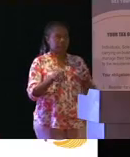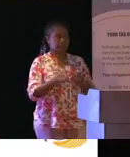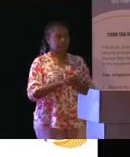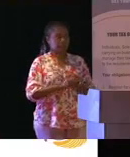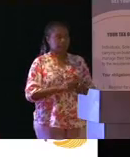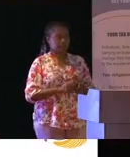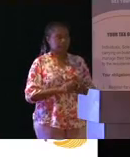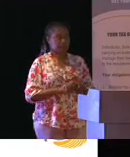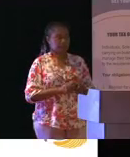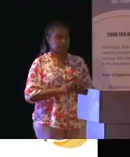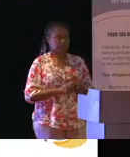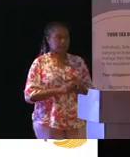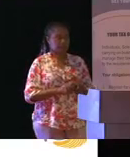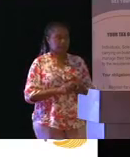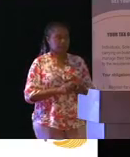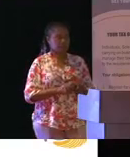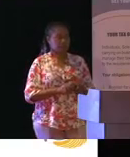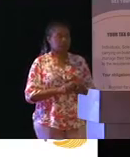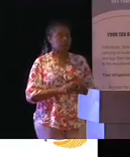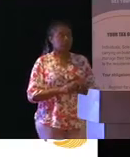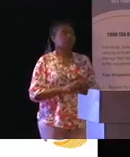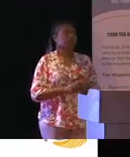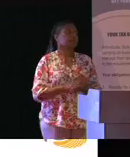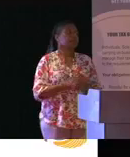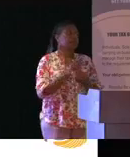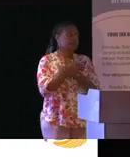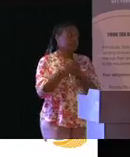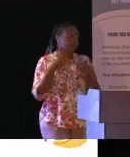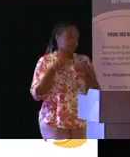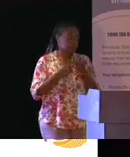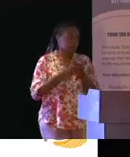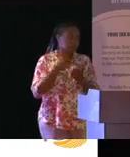That is our payment,